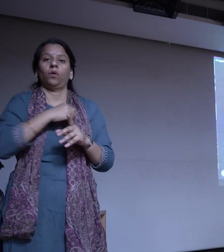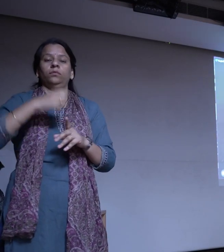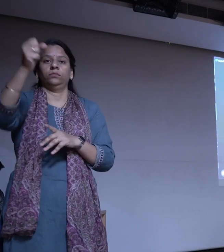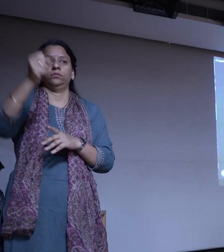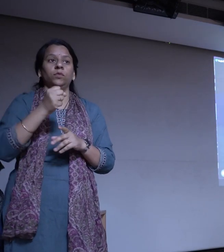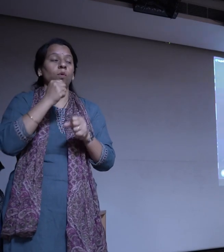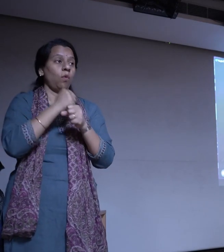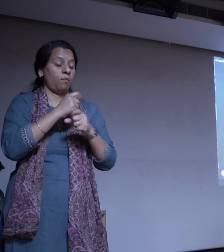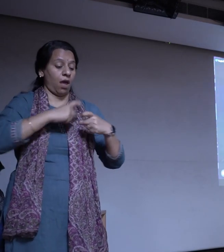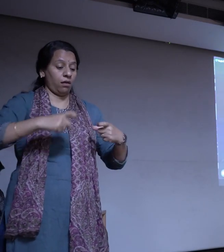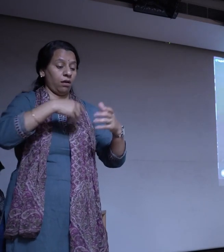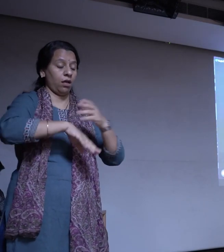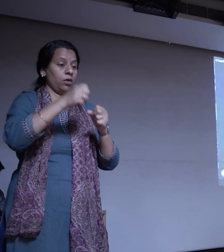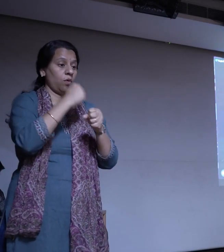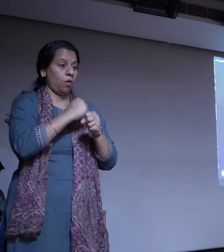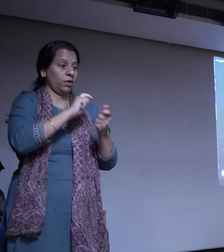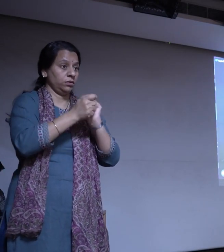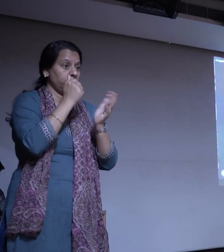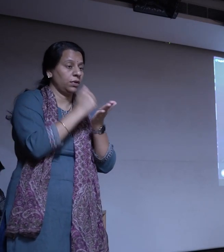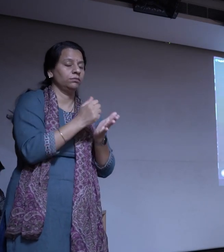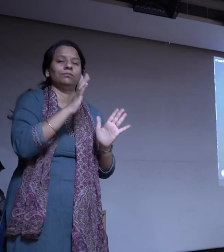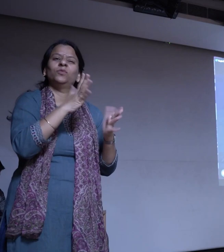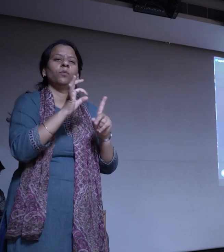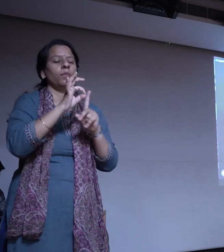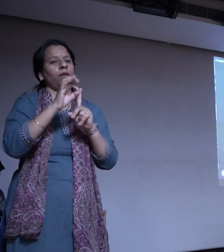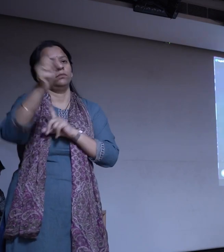ccari doctor so that's a big change